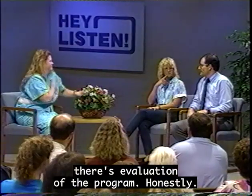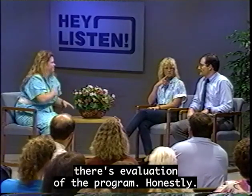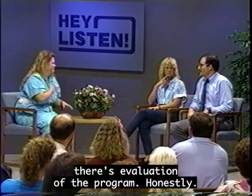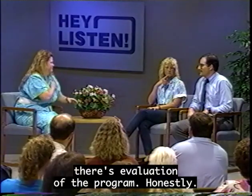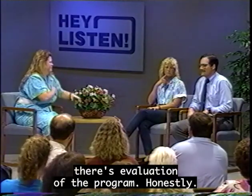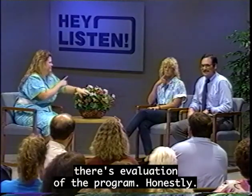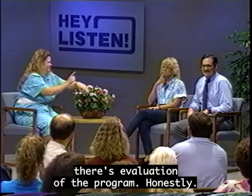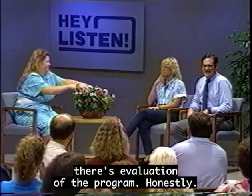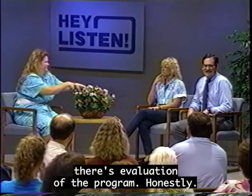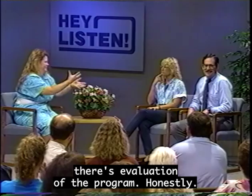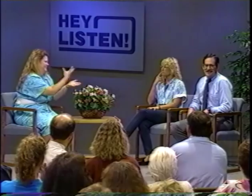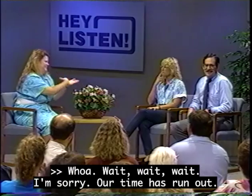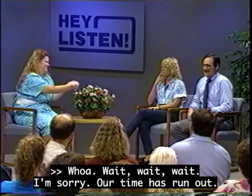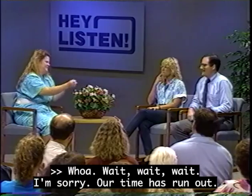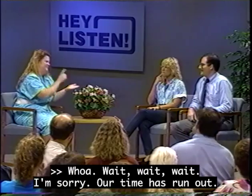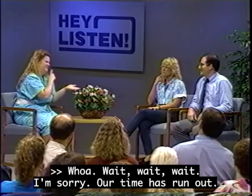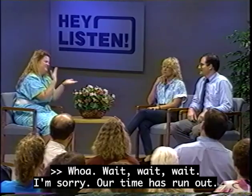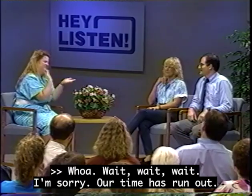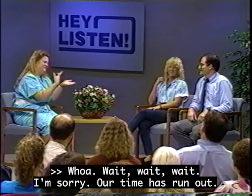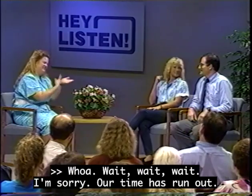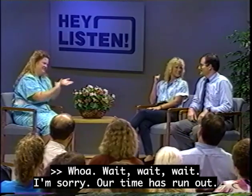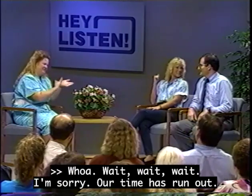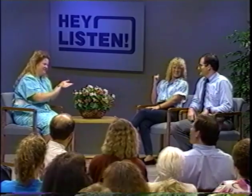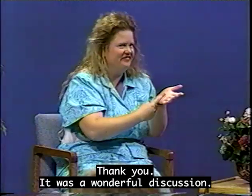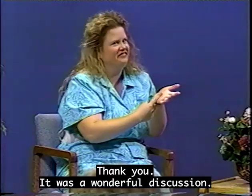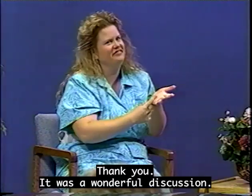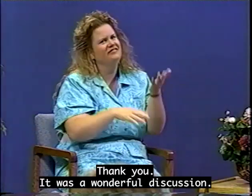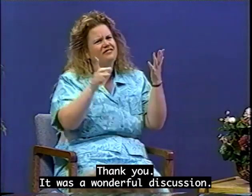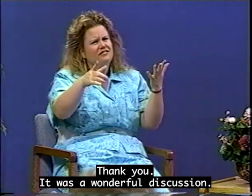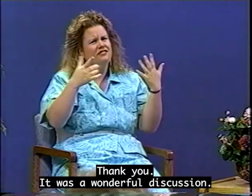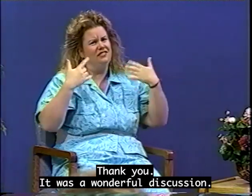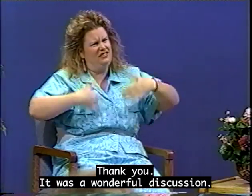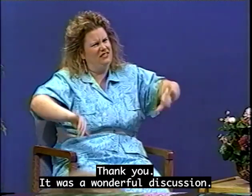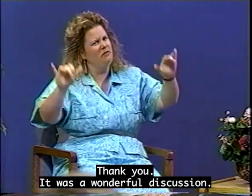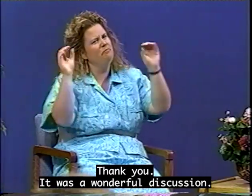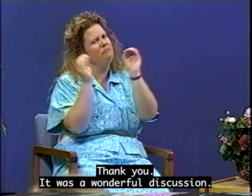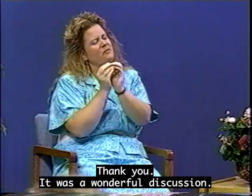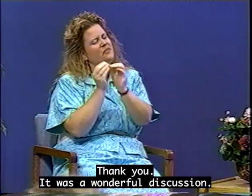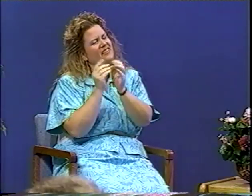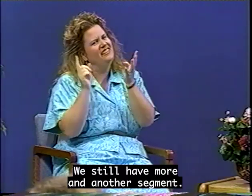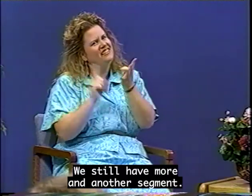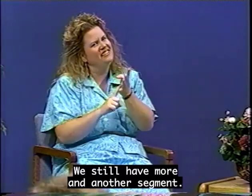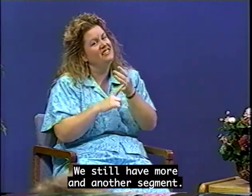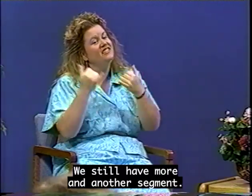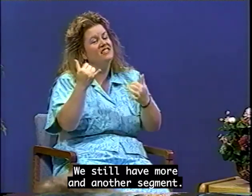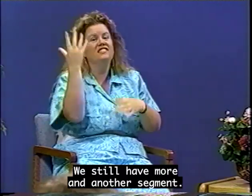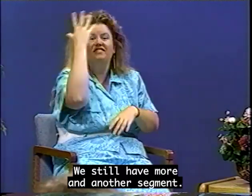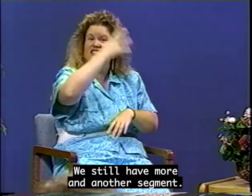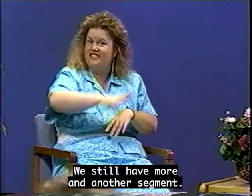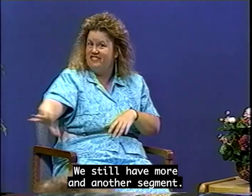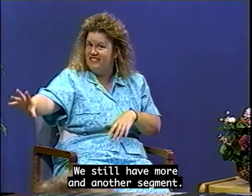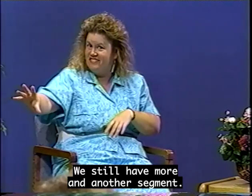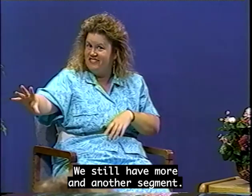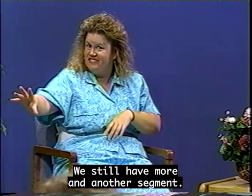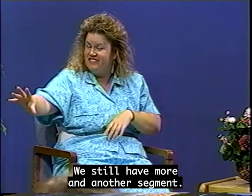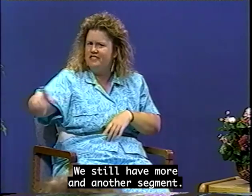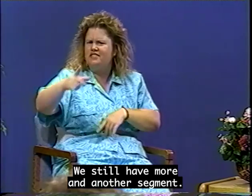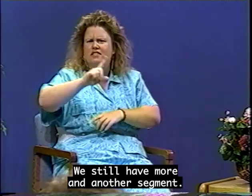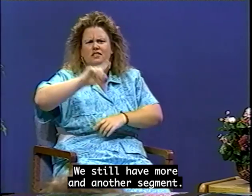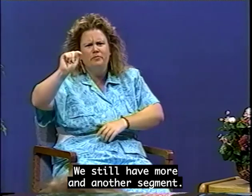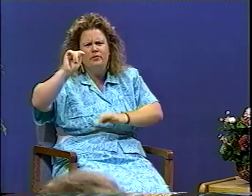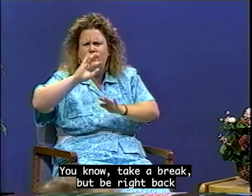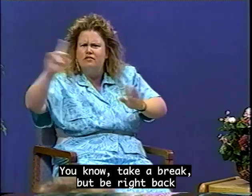there's evaluation of the program, I'm sorry. honestly. Our time has run out. Thank you. It was a wonderful discussion. We still have more and another